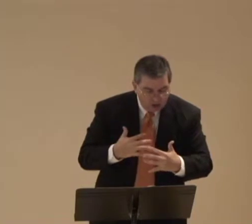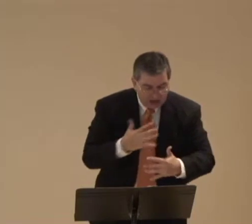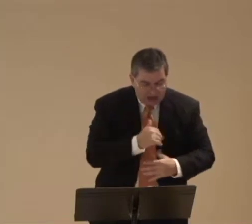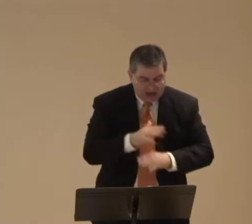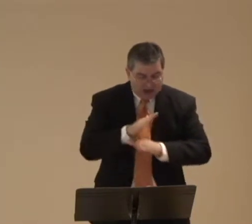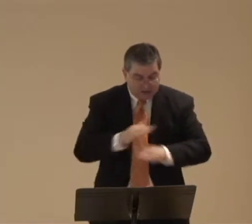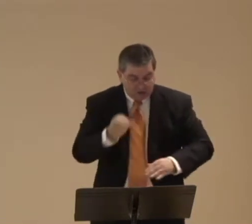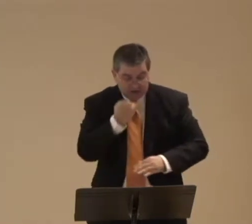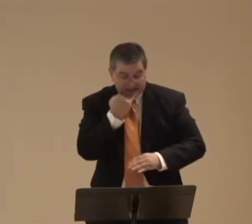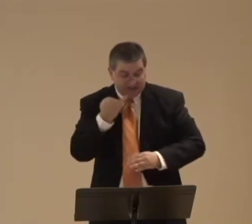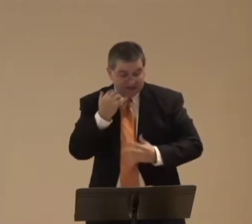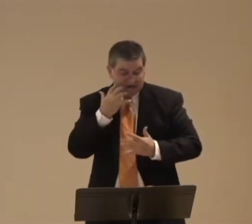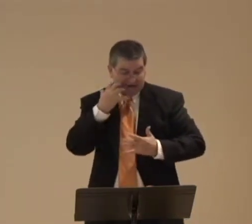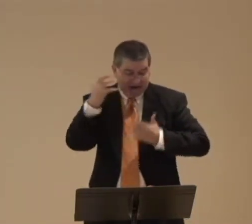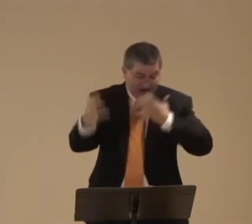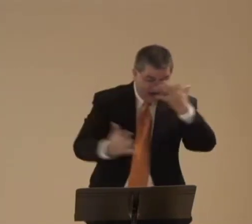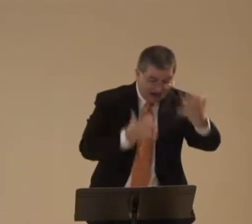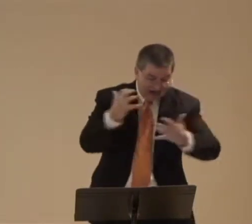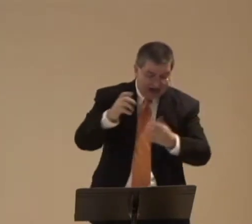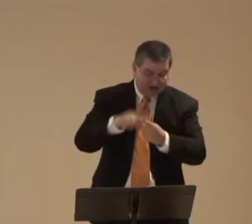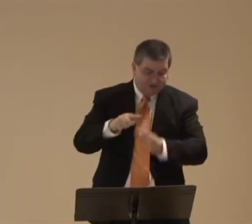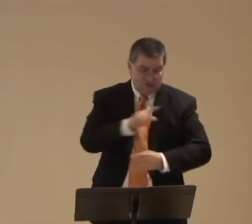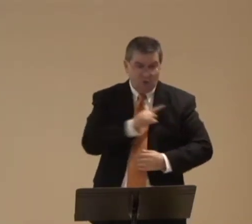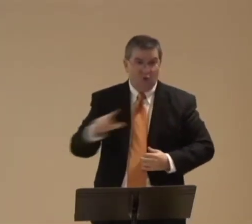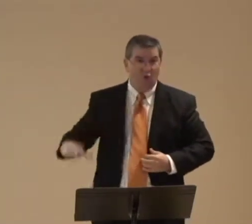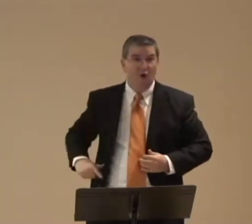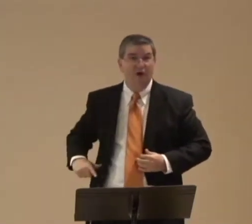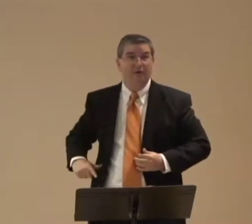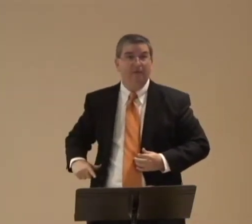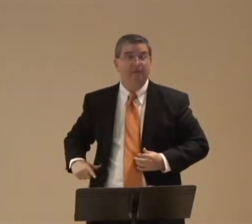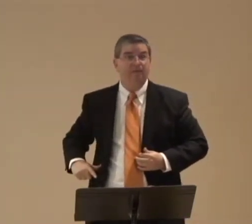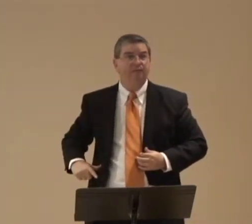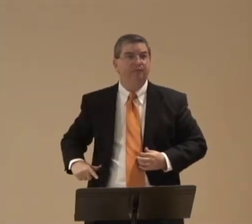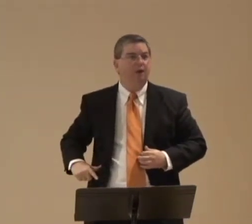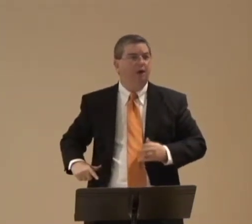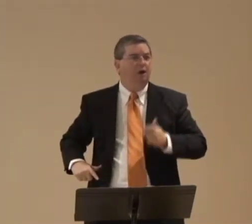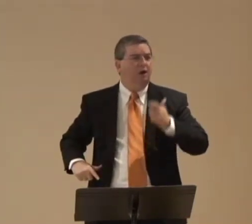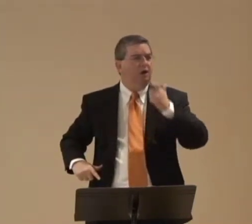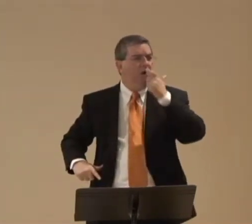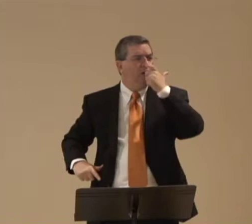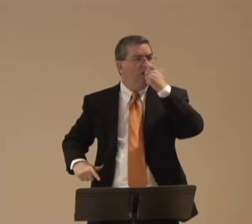Israel cried out unto the Lord.